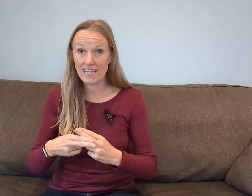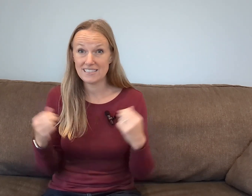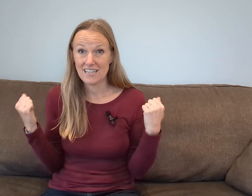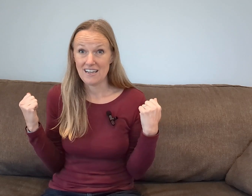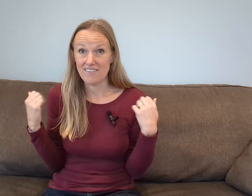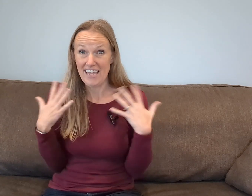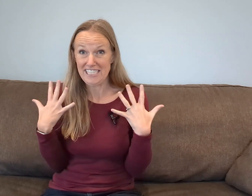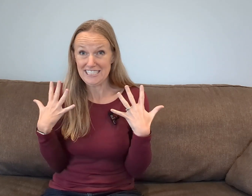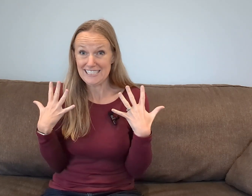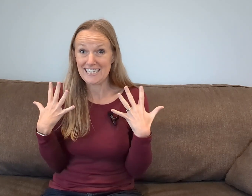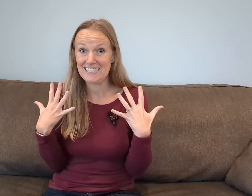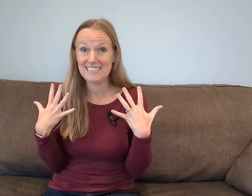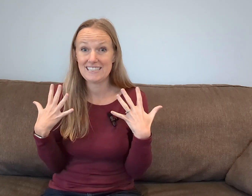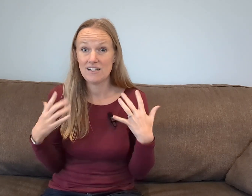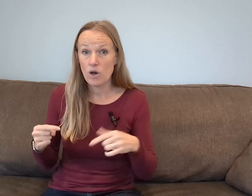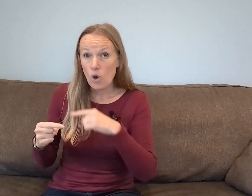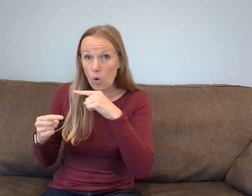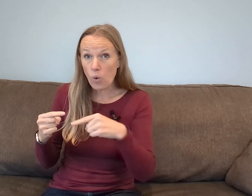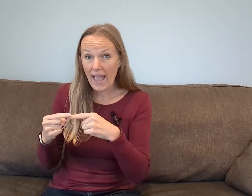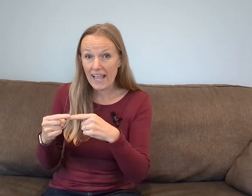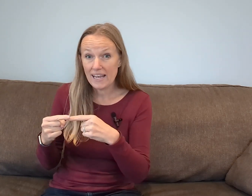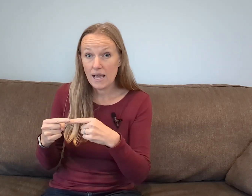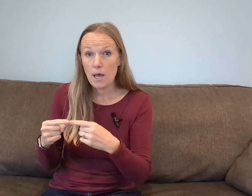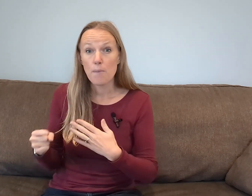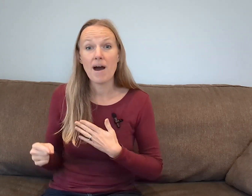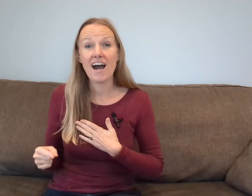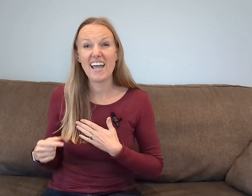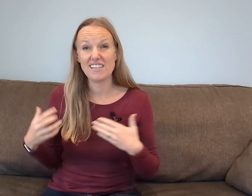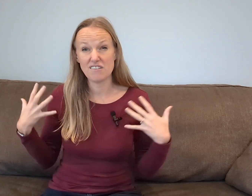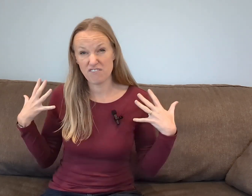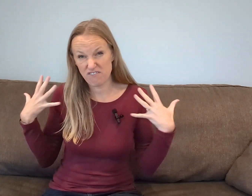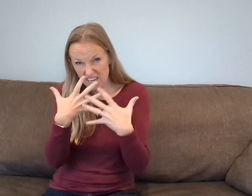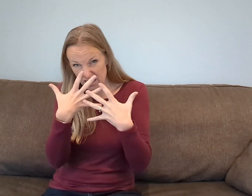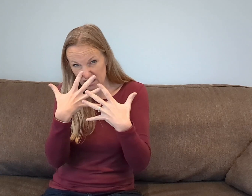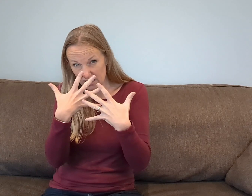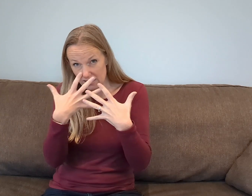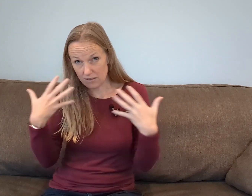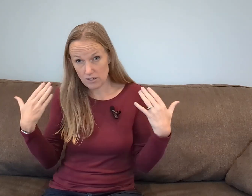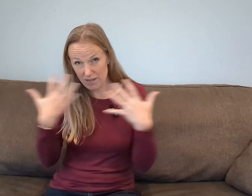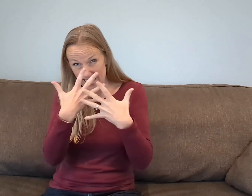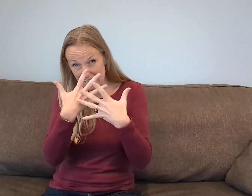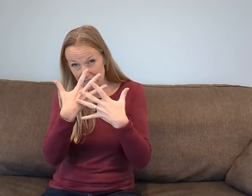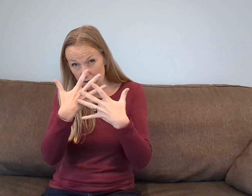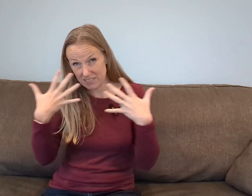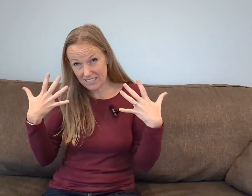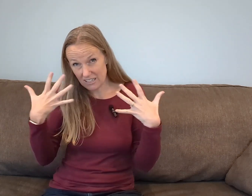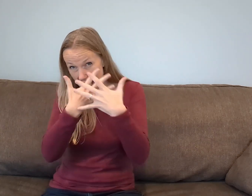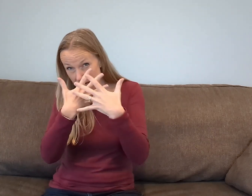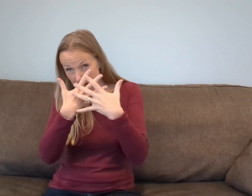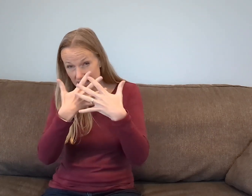weight of anxiousness, when and then fear, go in, almost like you're hiding behind